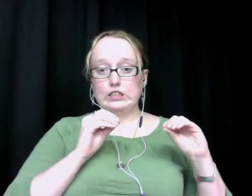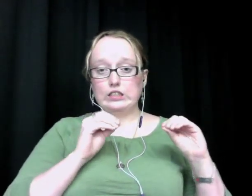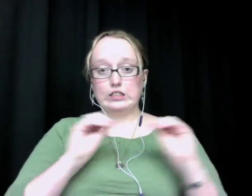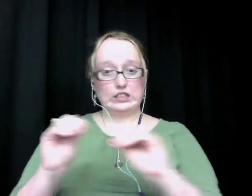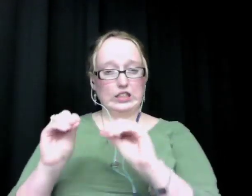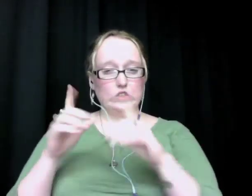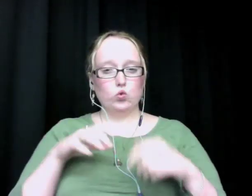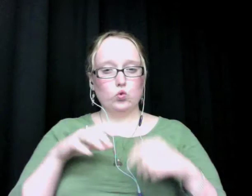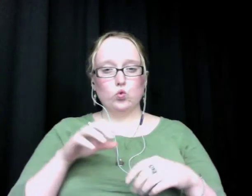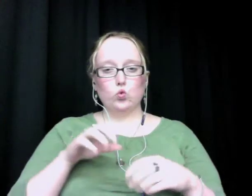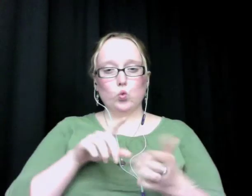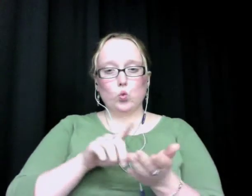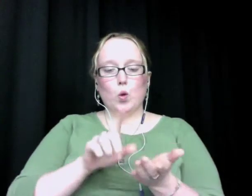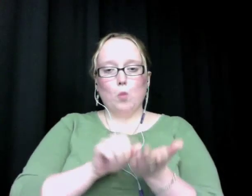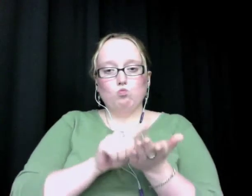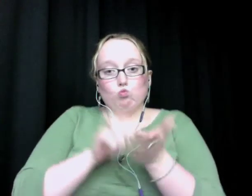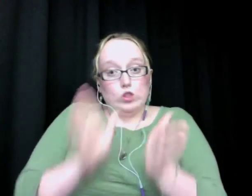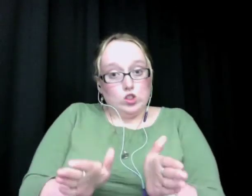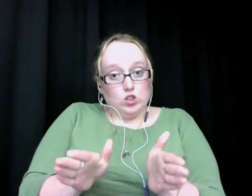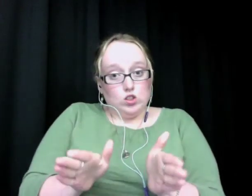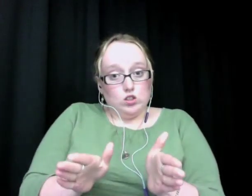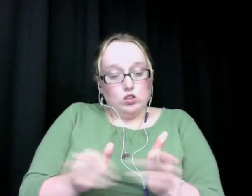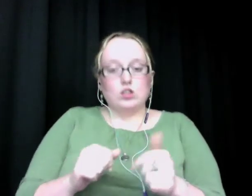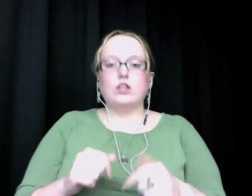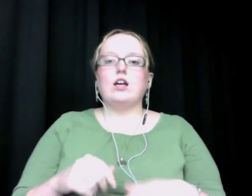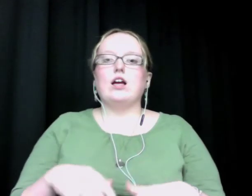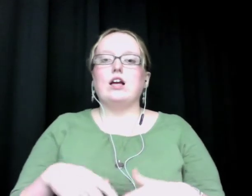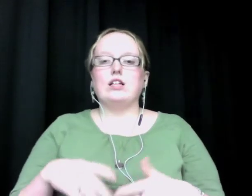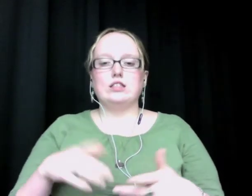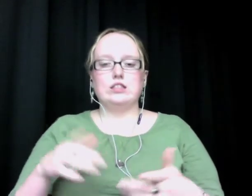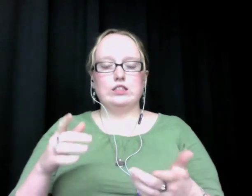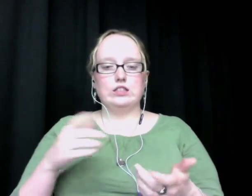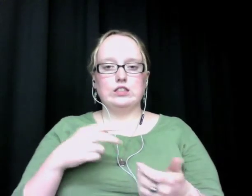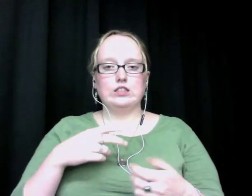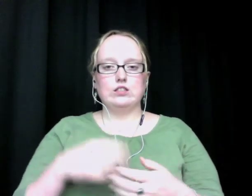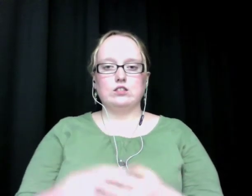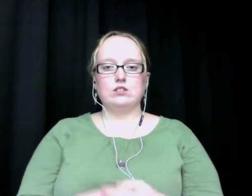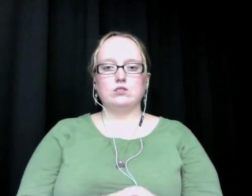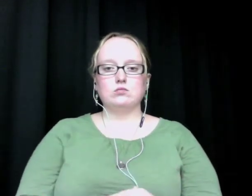distributed to the school or to the city or wherever the newspaper is intended for.